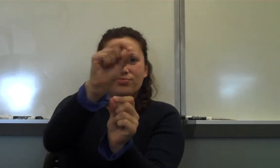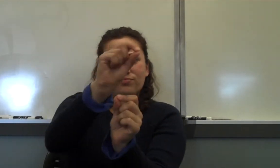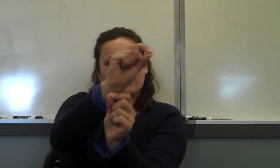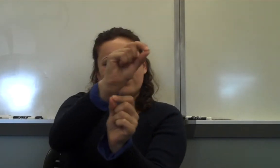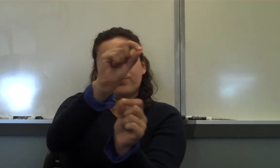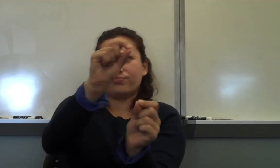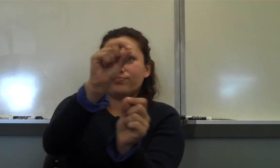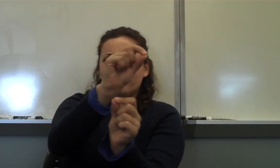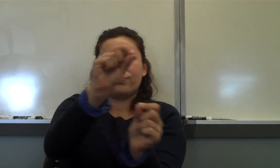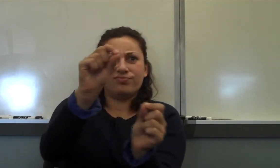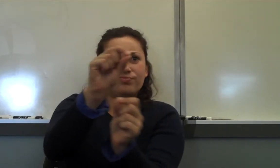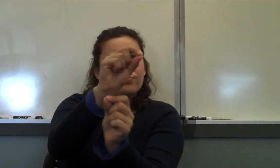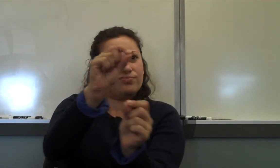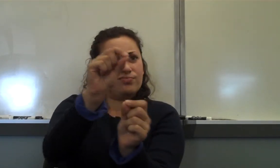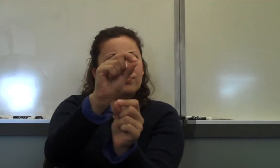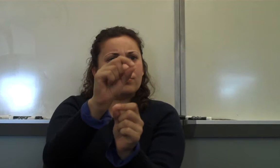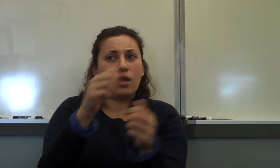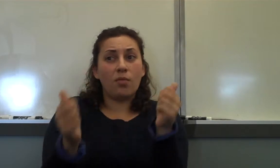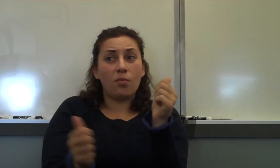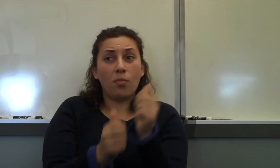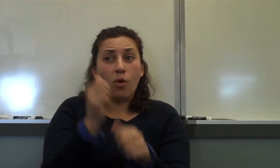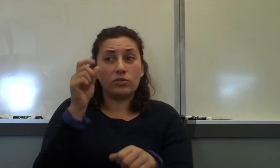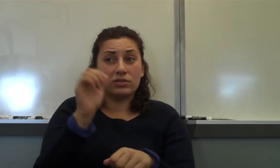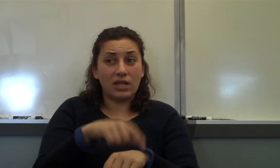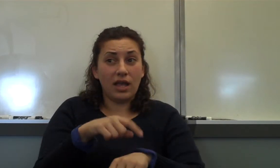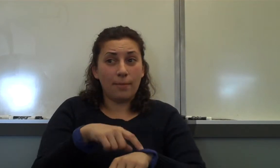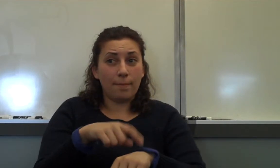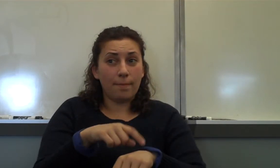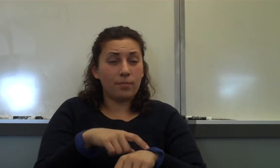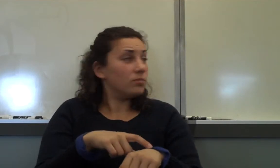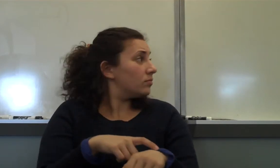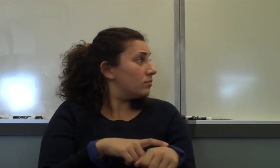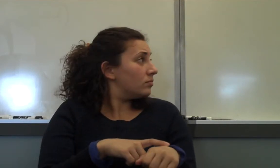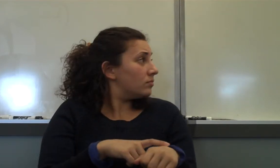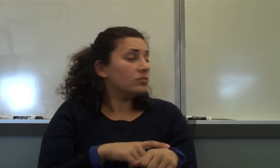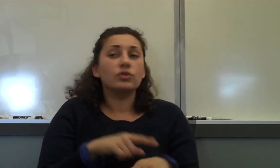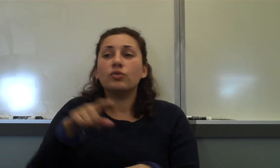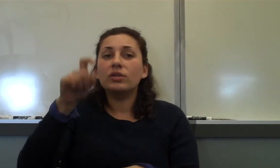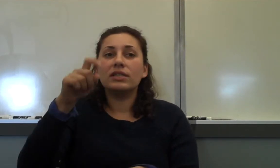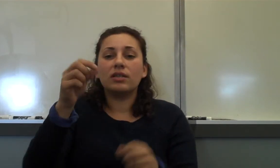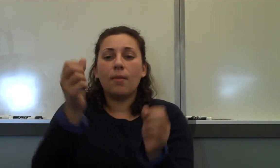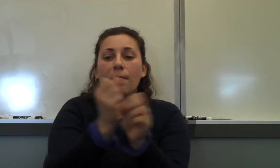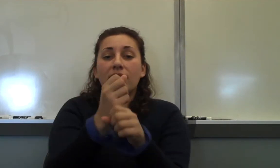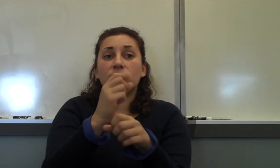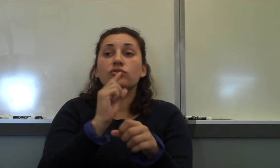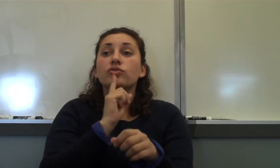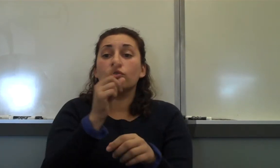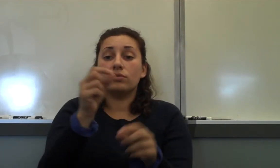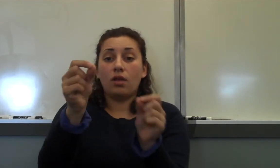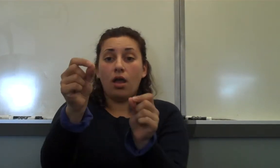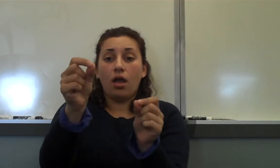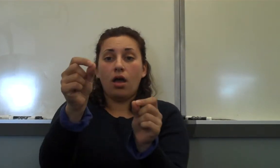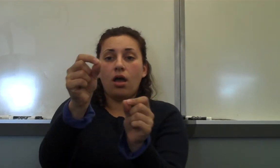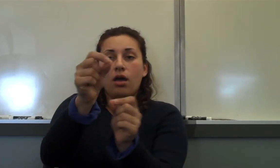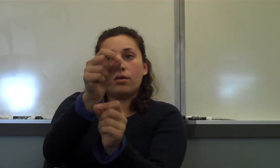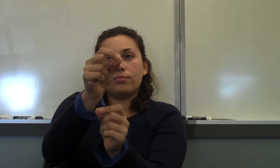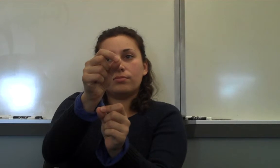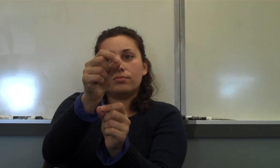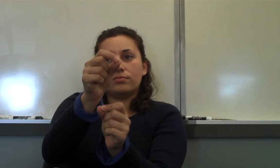a matter of fact, most of the time what you do is just sort of line everything up on the right-hand side. And it doesn't matter where the decimal points